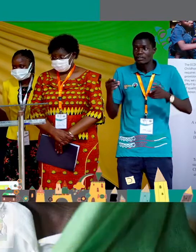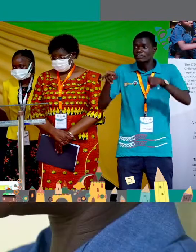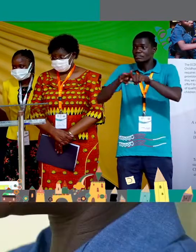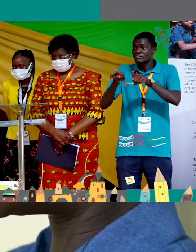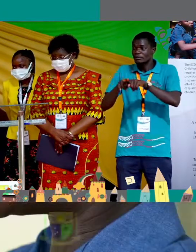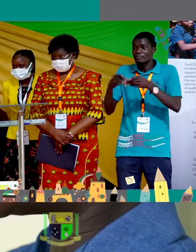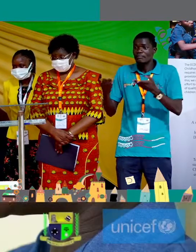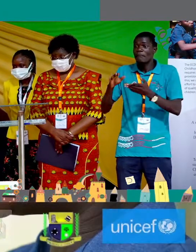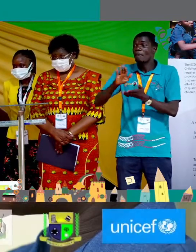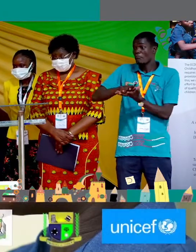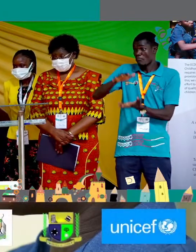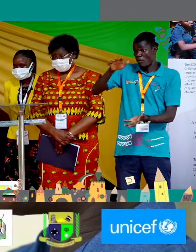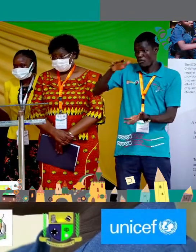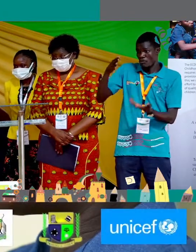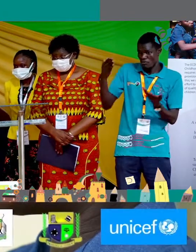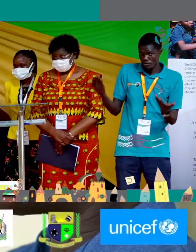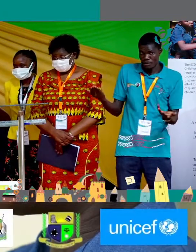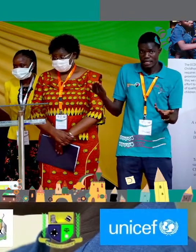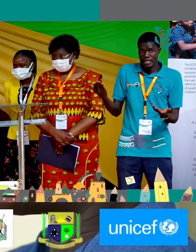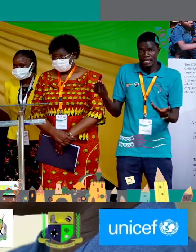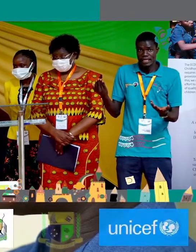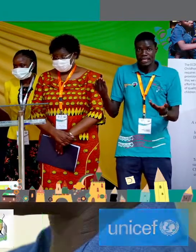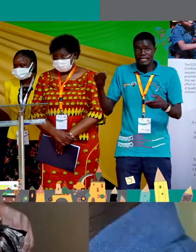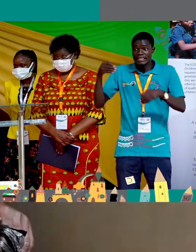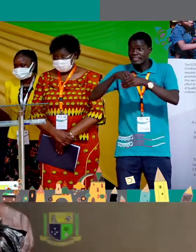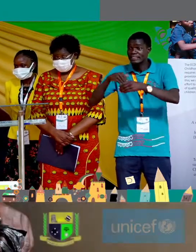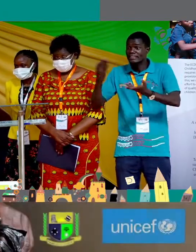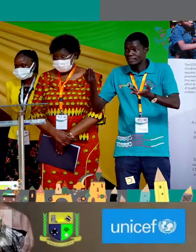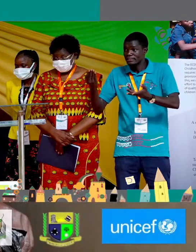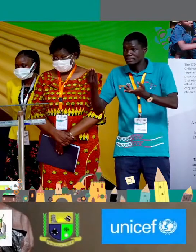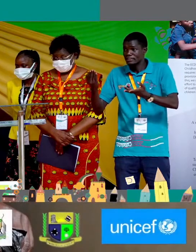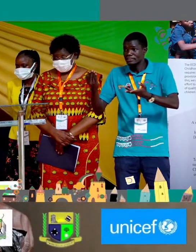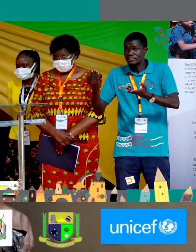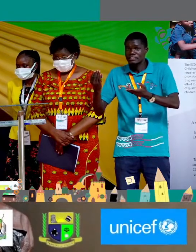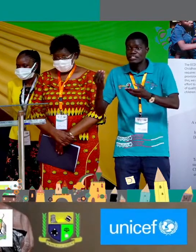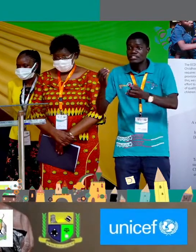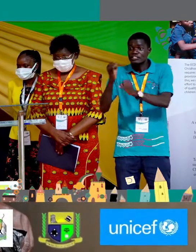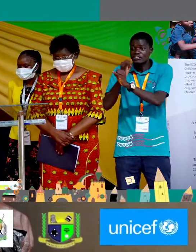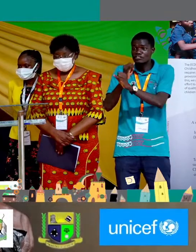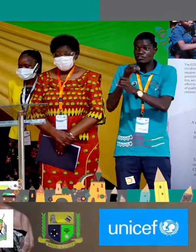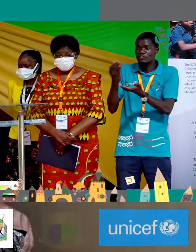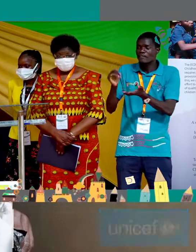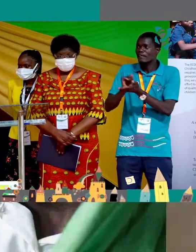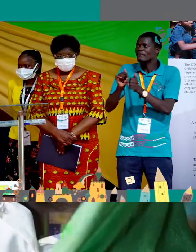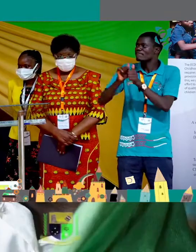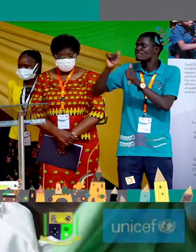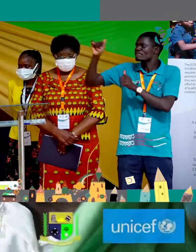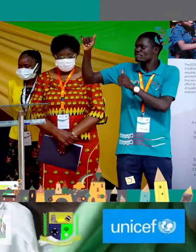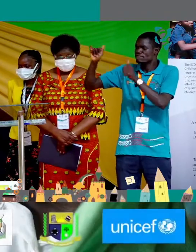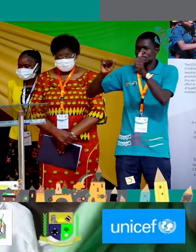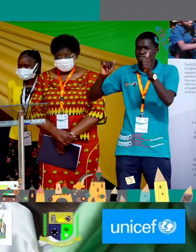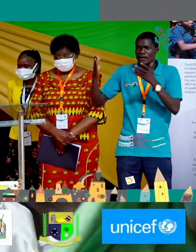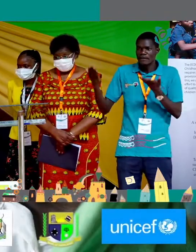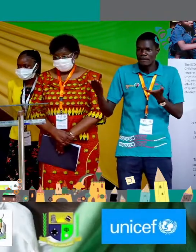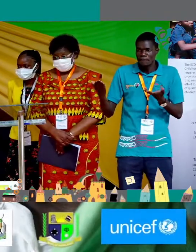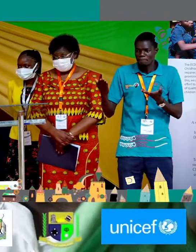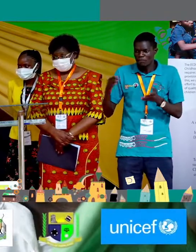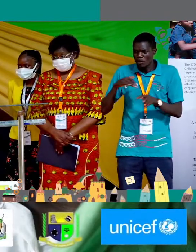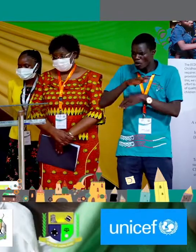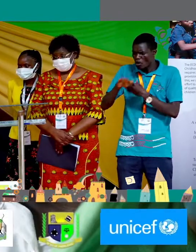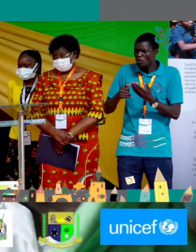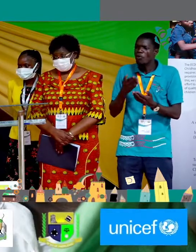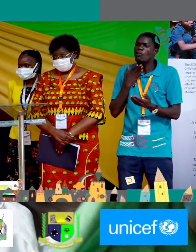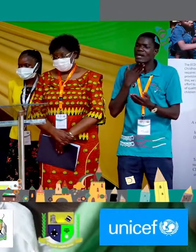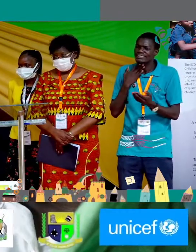and especially in institutions, flanched areas. Those need